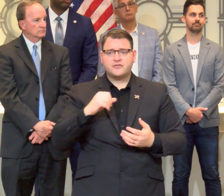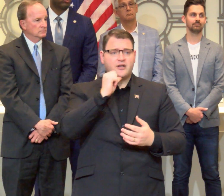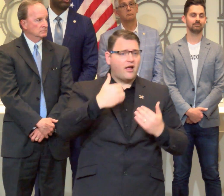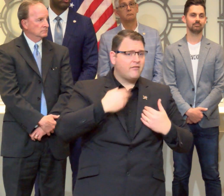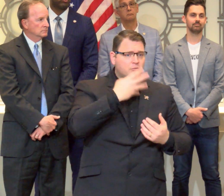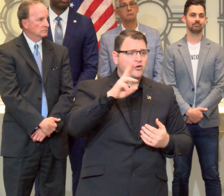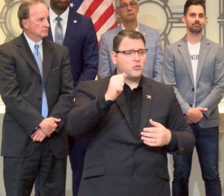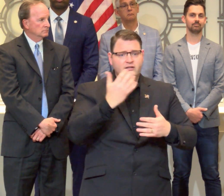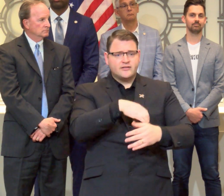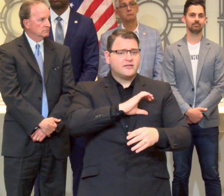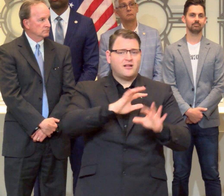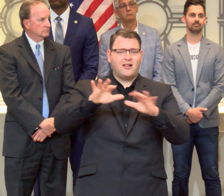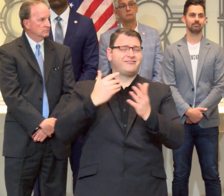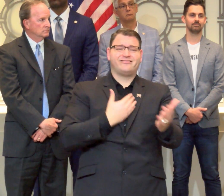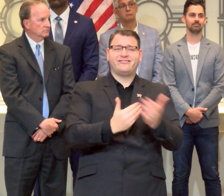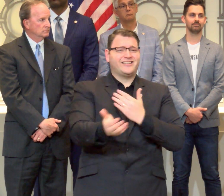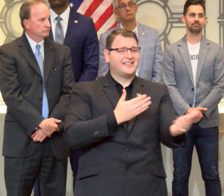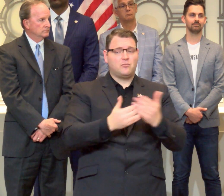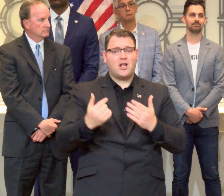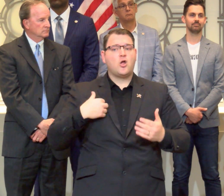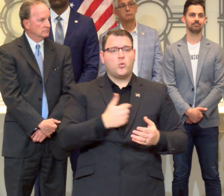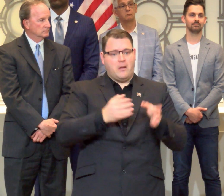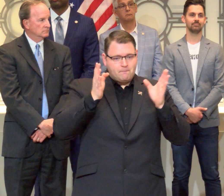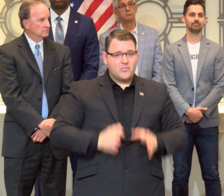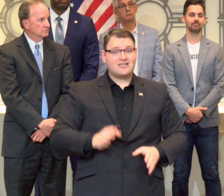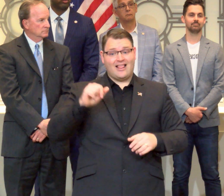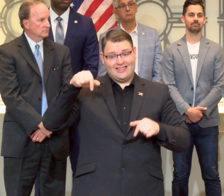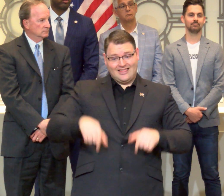one of us. This virus is not discriminating.